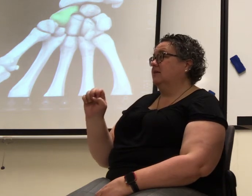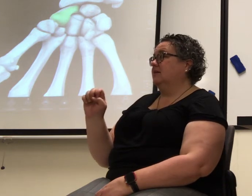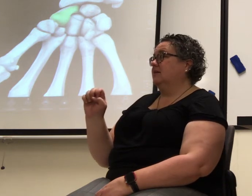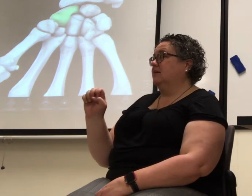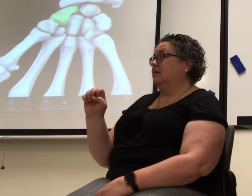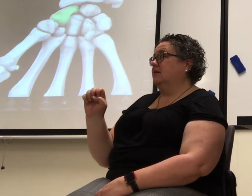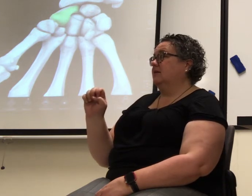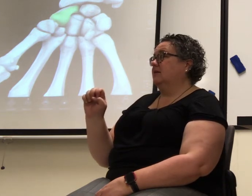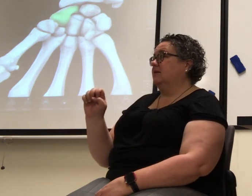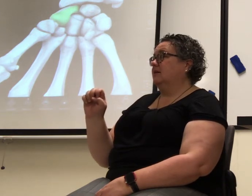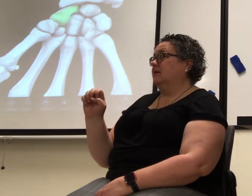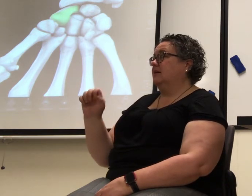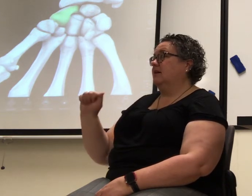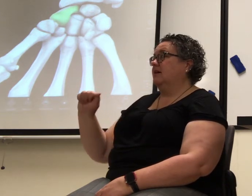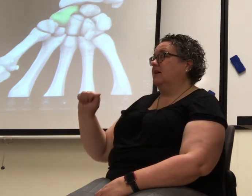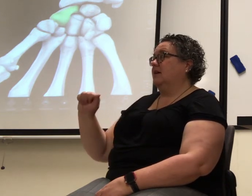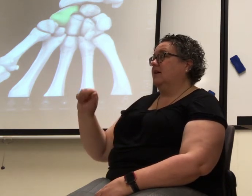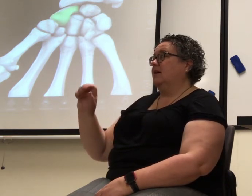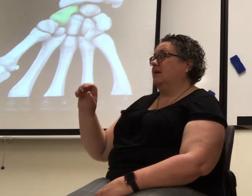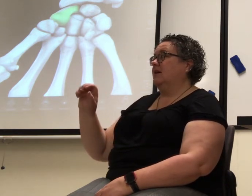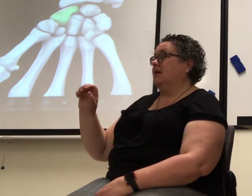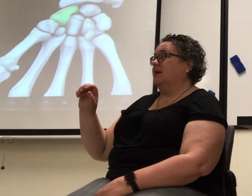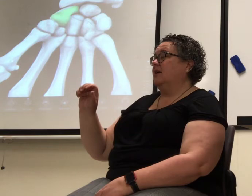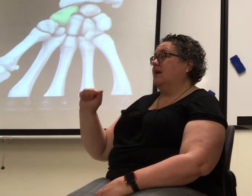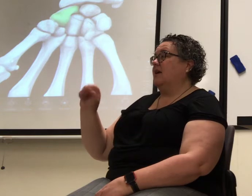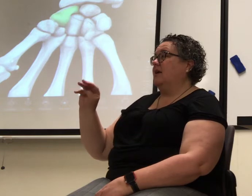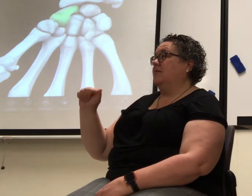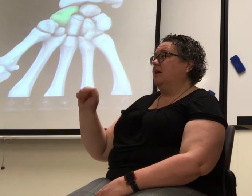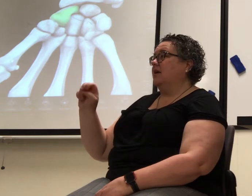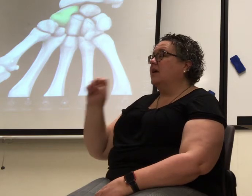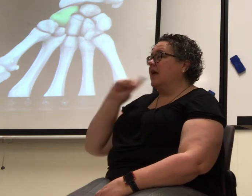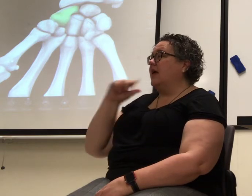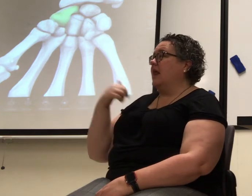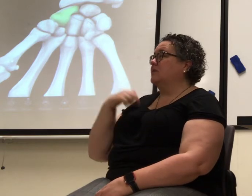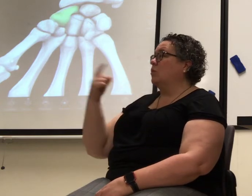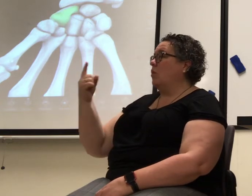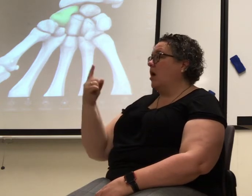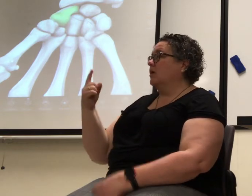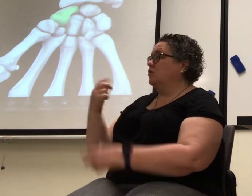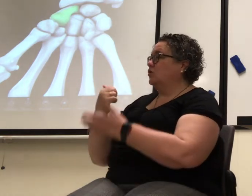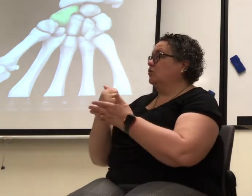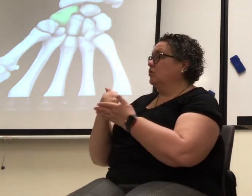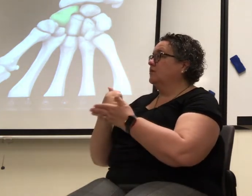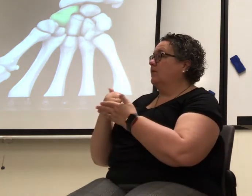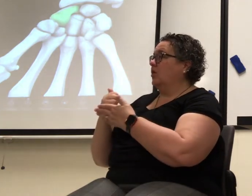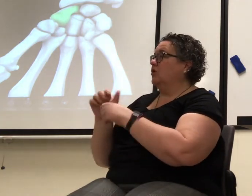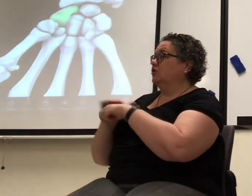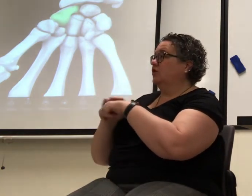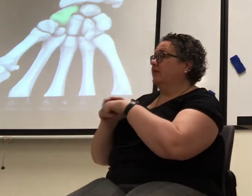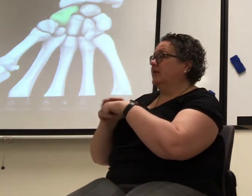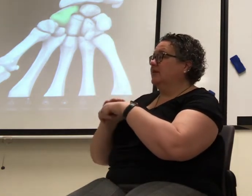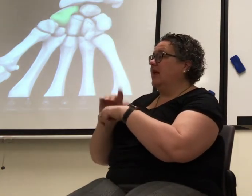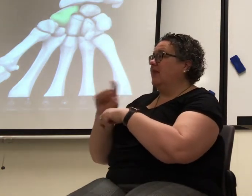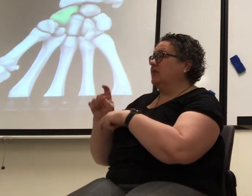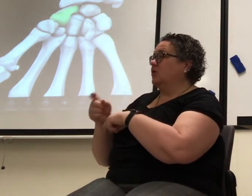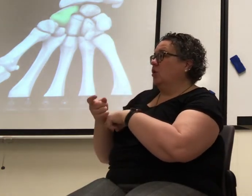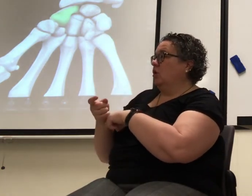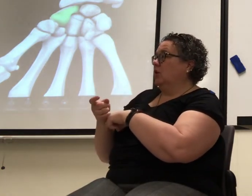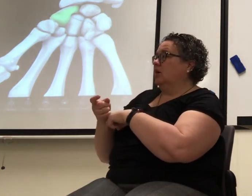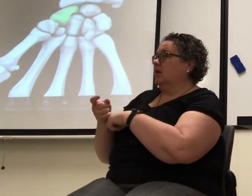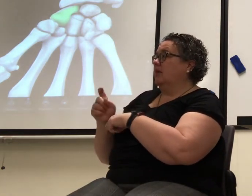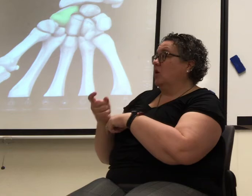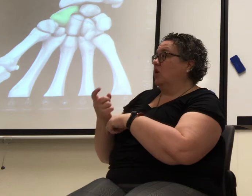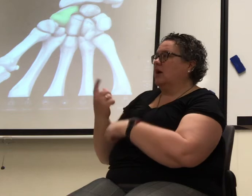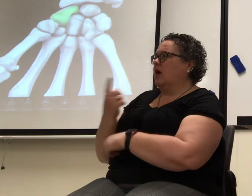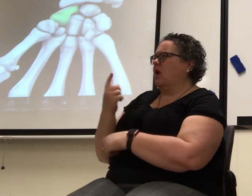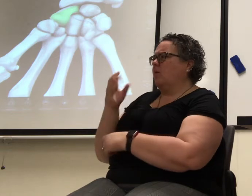Hamate. The hamate has one useful surface feature, that is the hook of the hamate. And I always